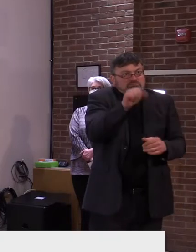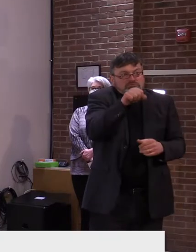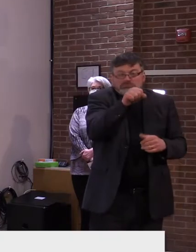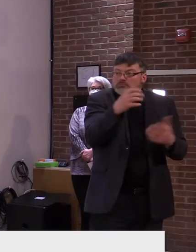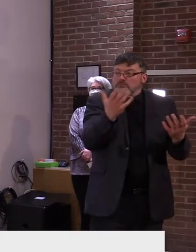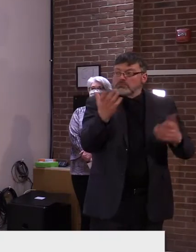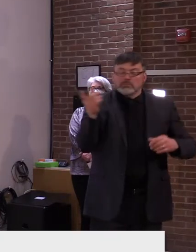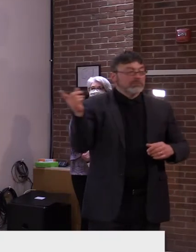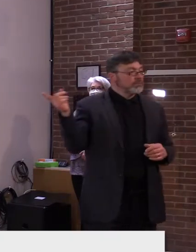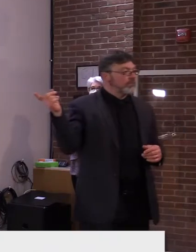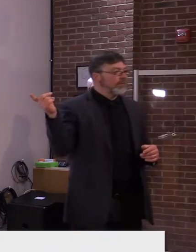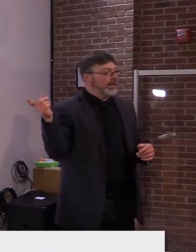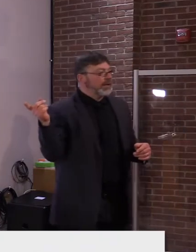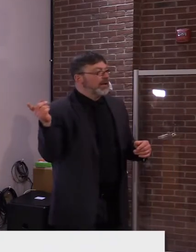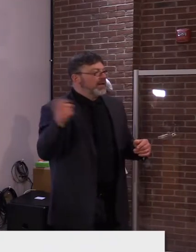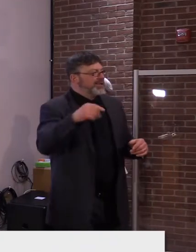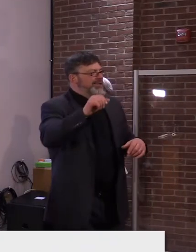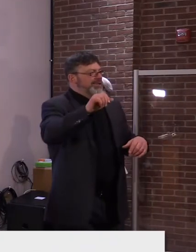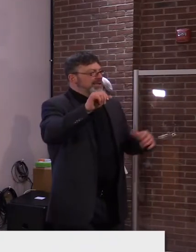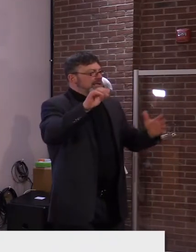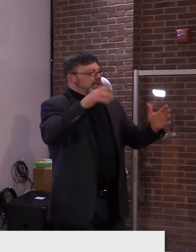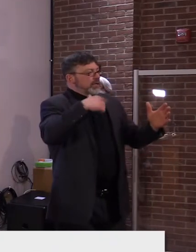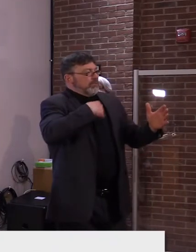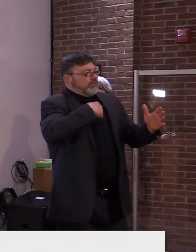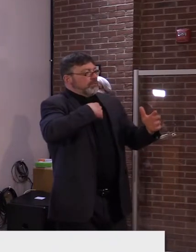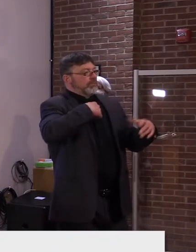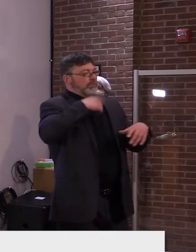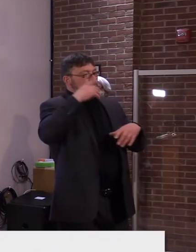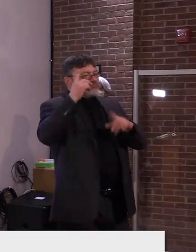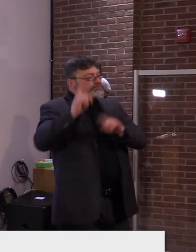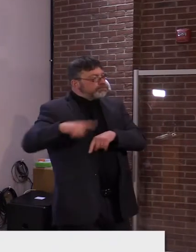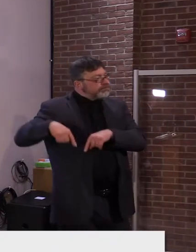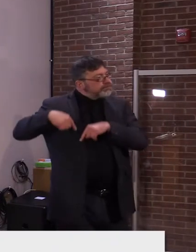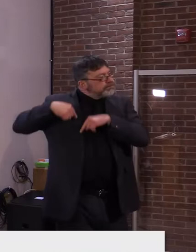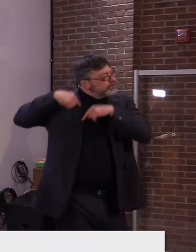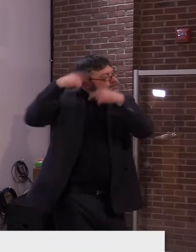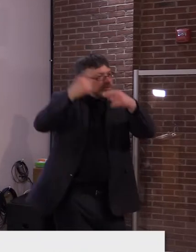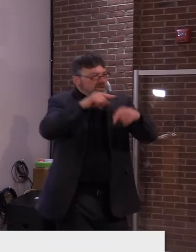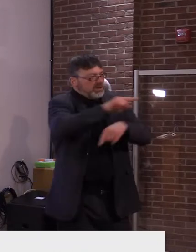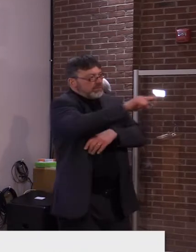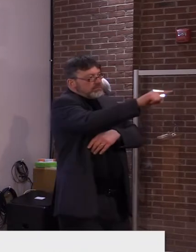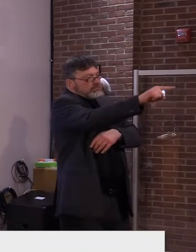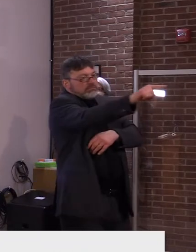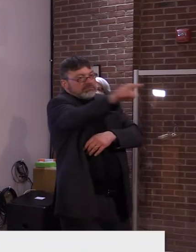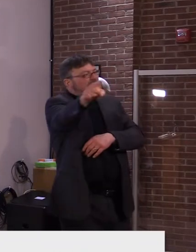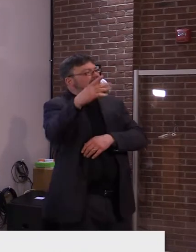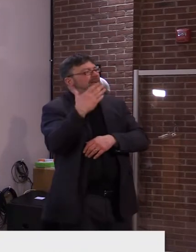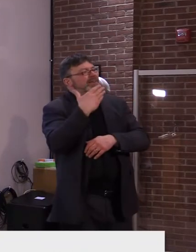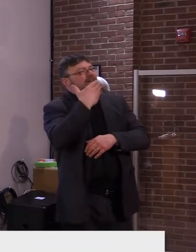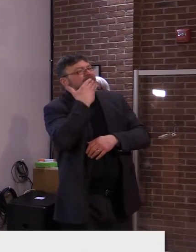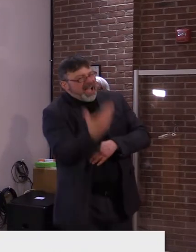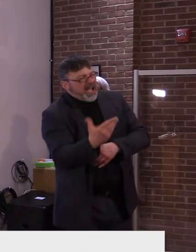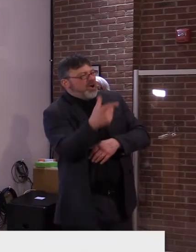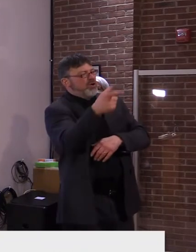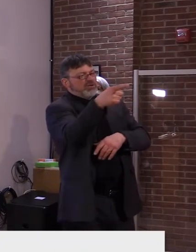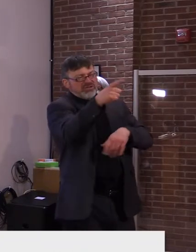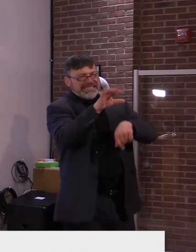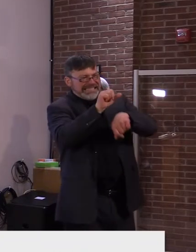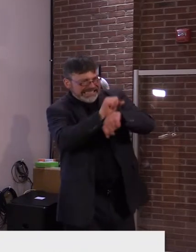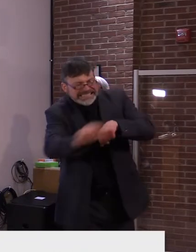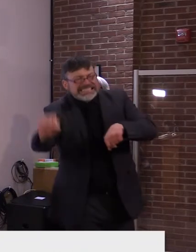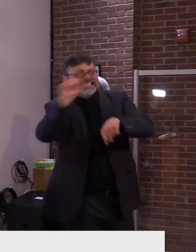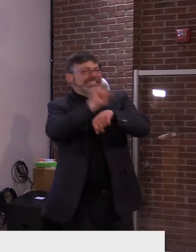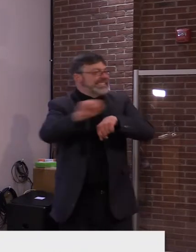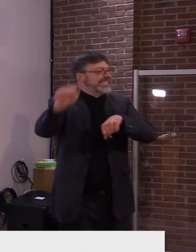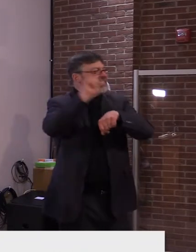amount of credit to Vermonters for doing the right thing, complying with the guidance that we've established. And we've been a bit